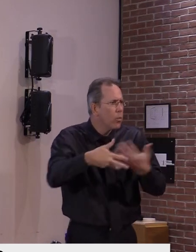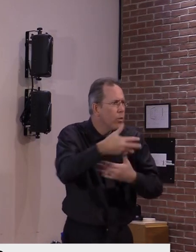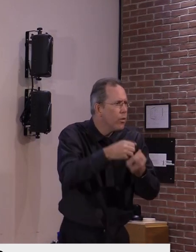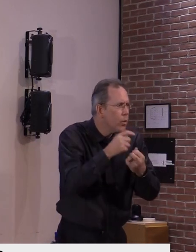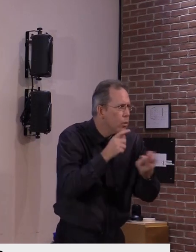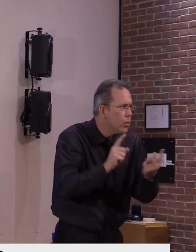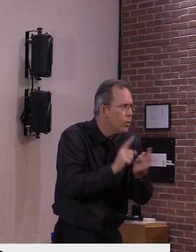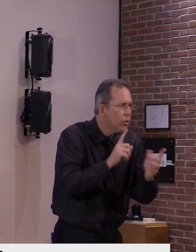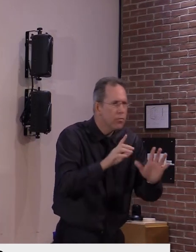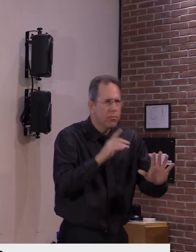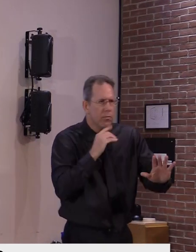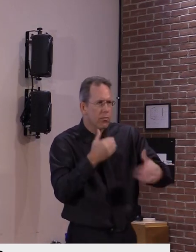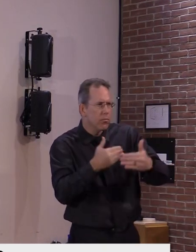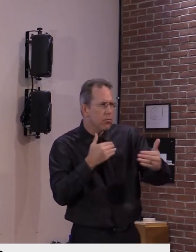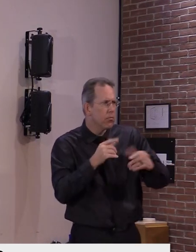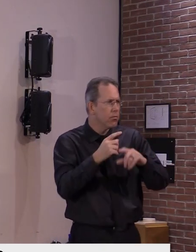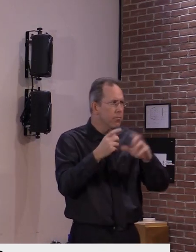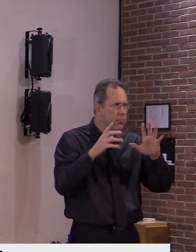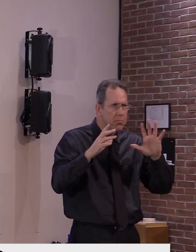Okay, thank you for your time.